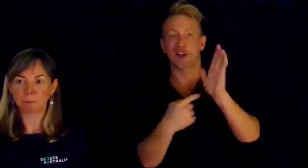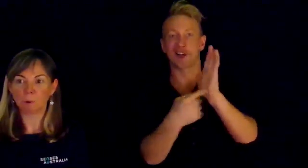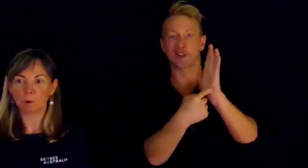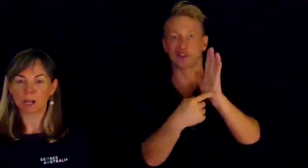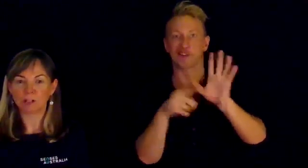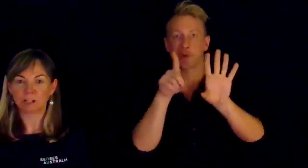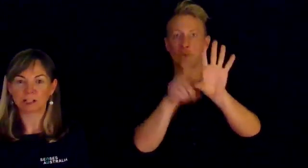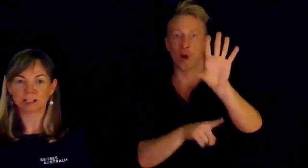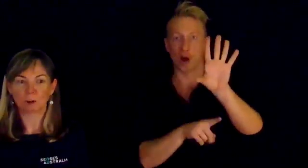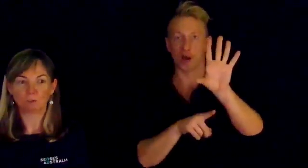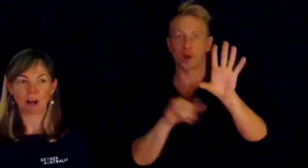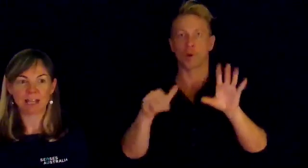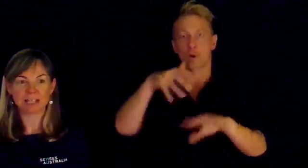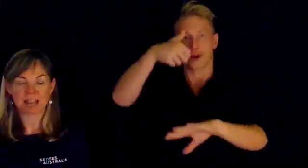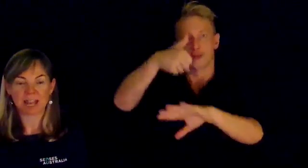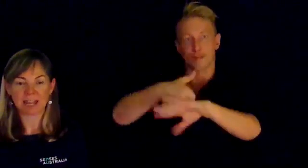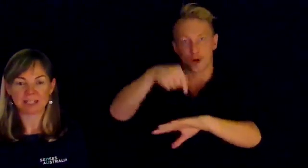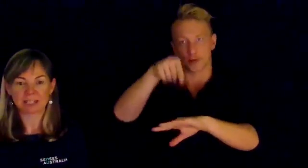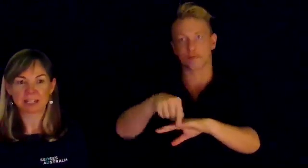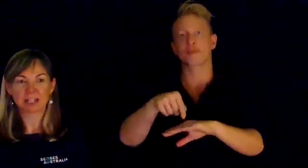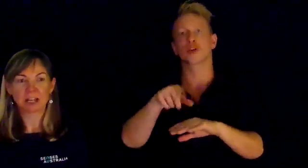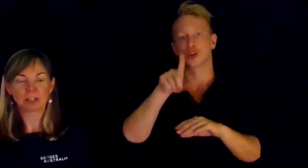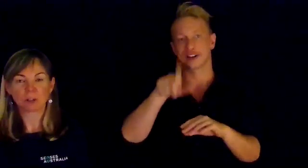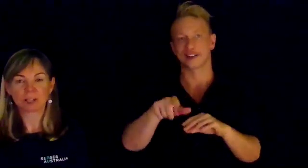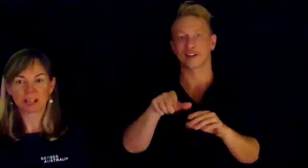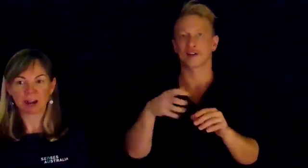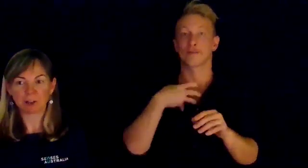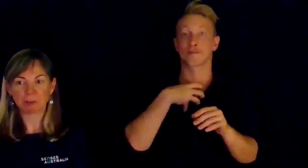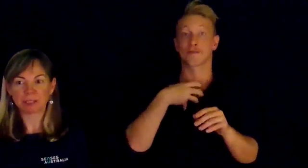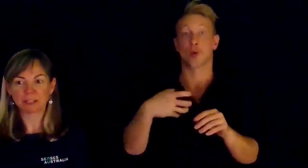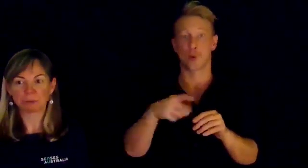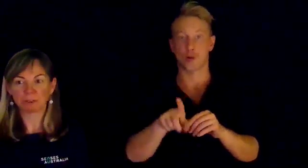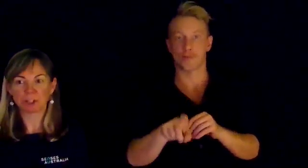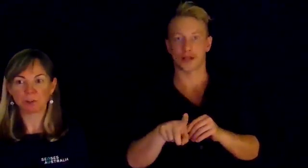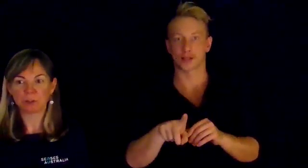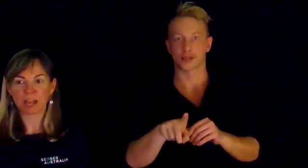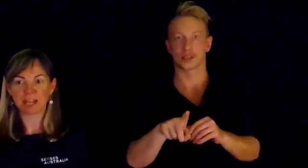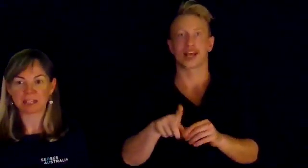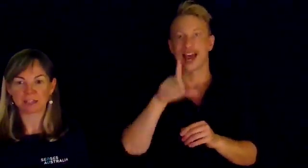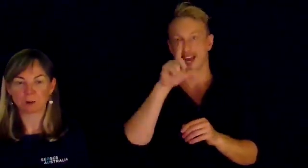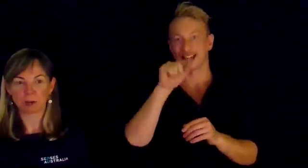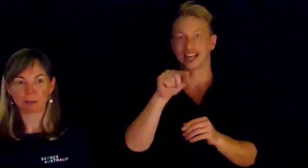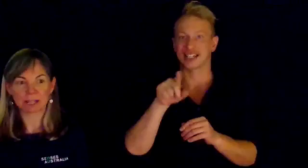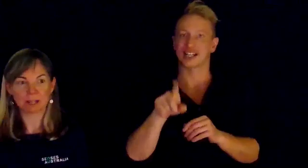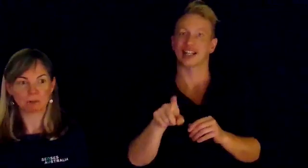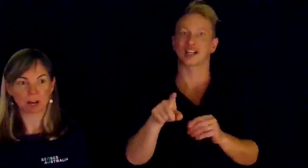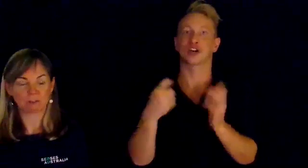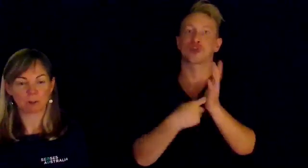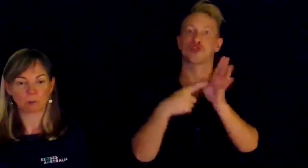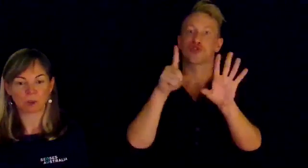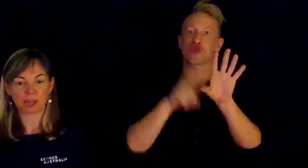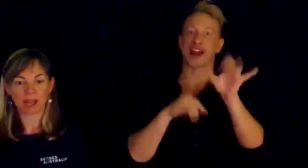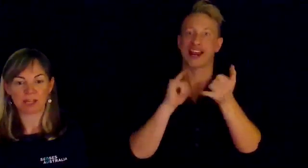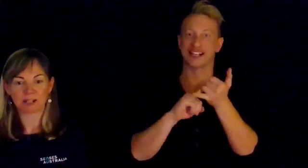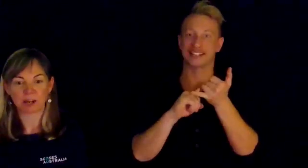thing that says More, and you can click on Raise Hand. So then Karen and Melissa will see whose hand has gone up and keep track